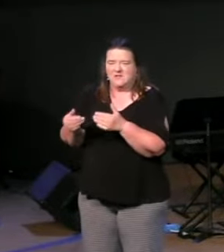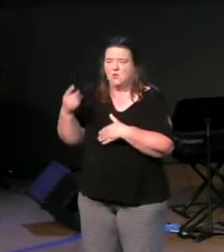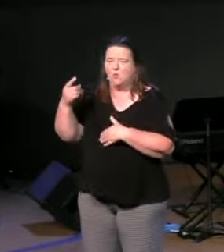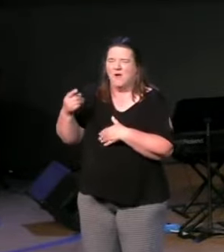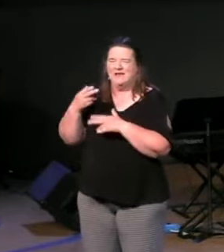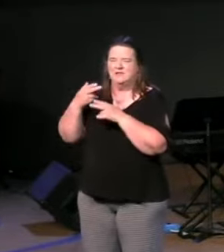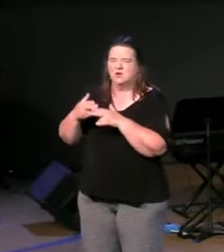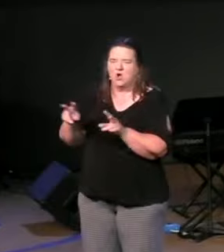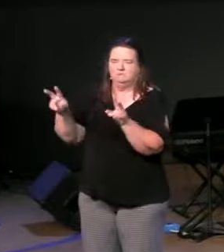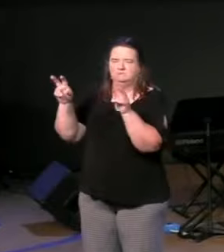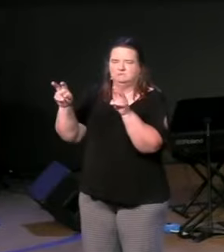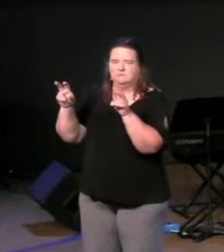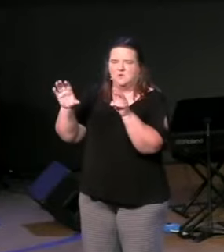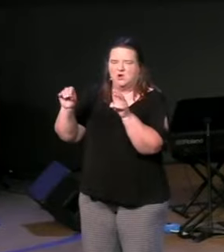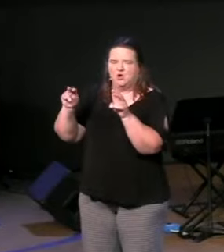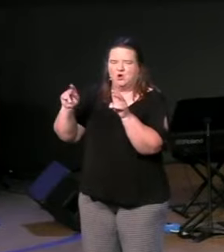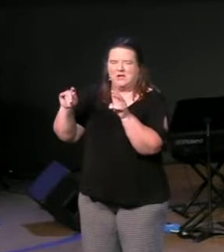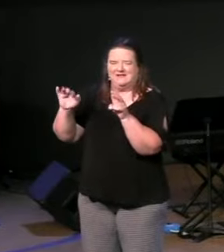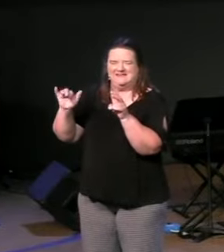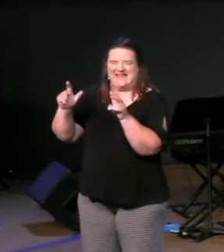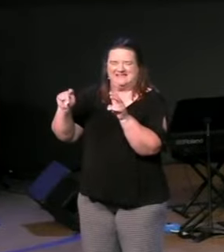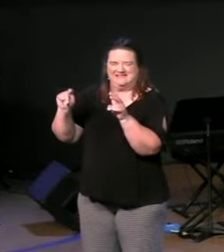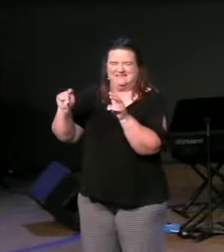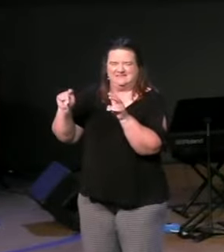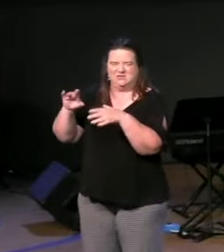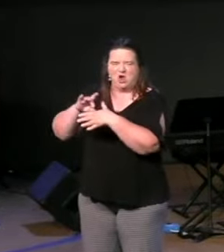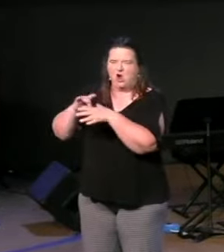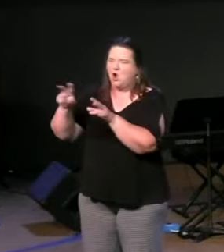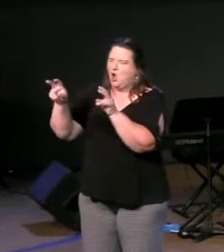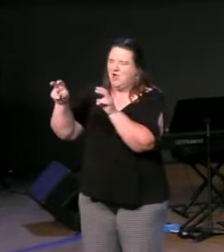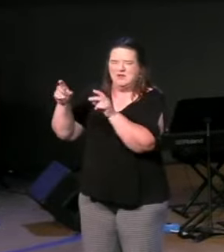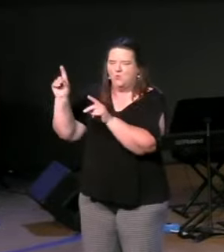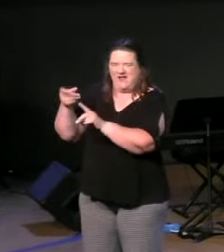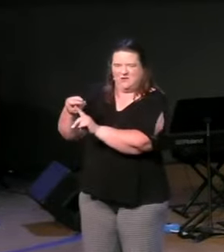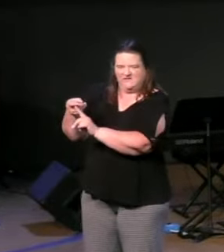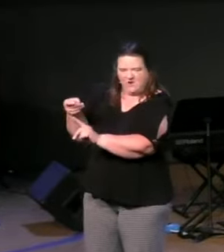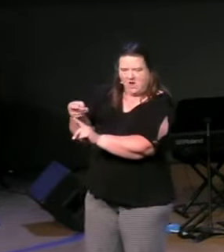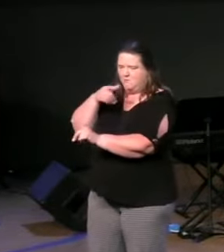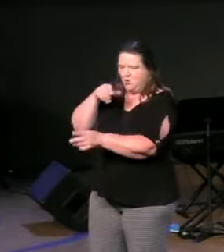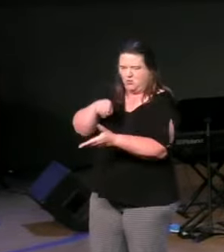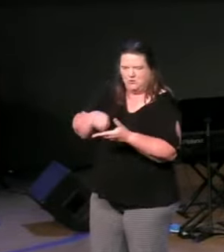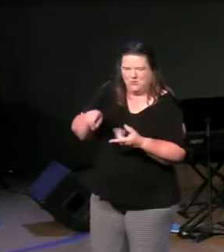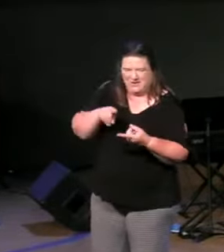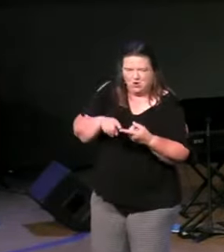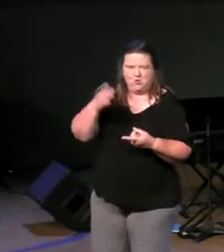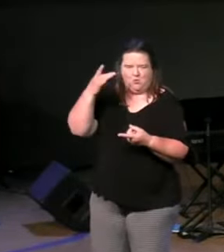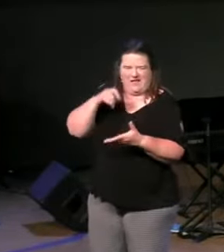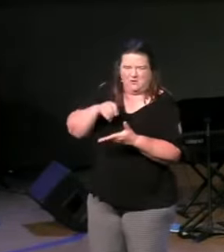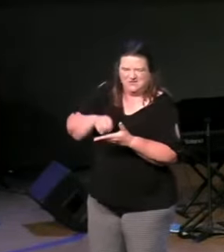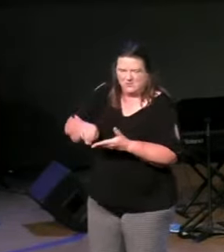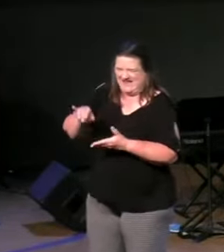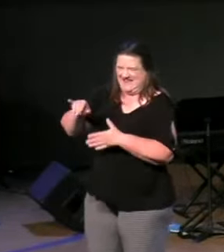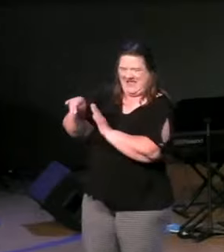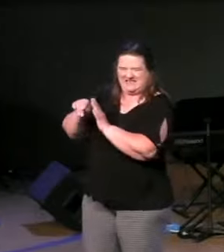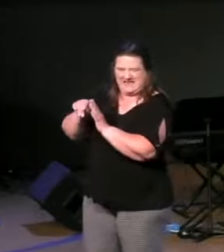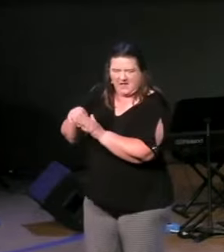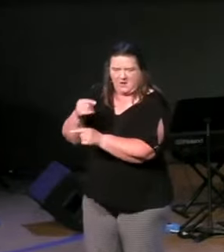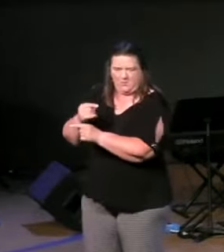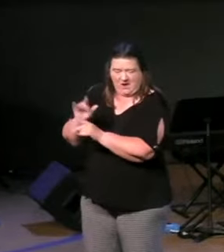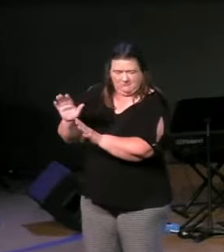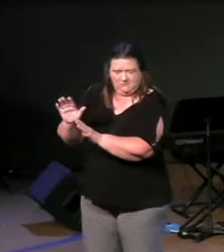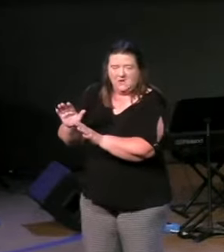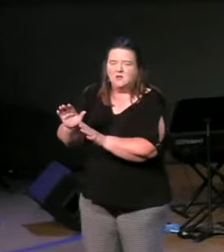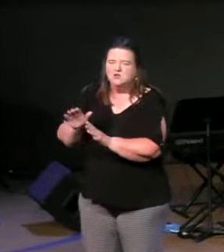understand where things come from, who it was written to, and so on and so forth. So I want to take